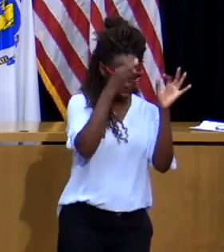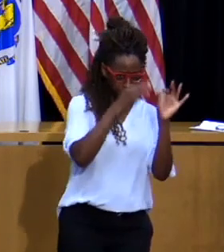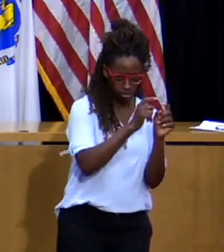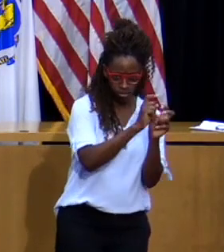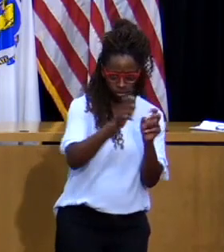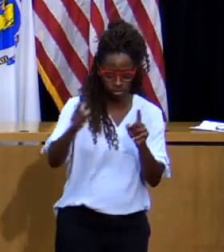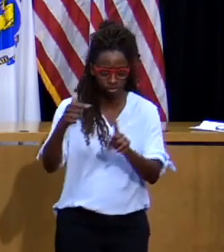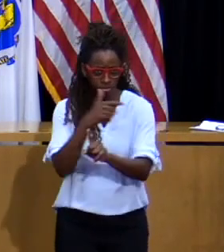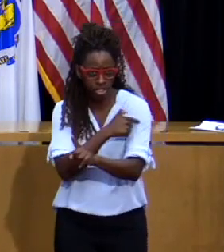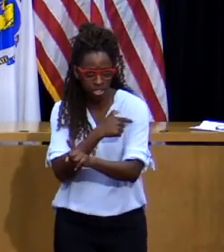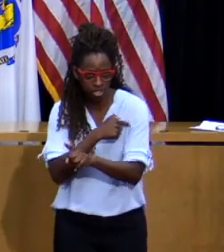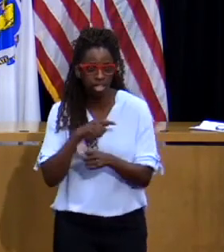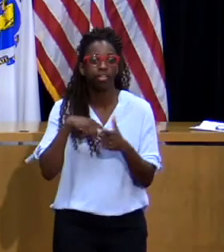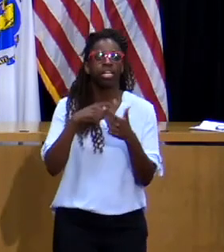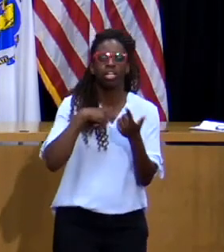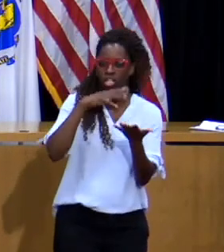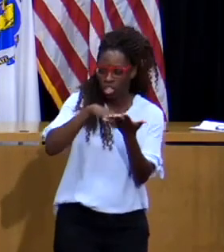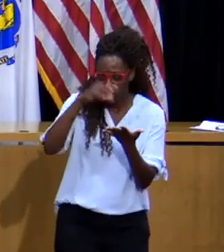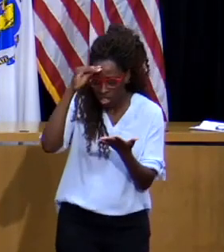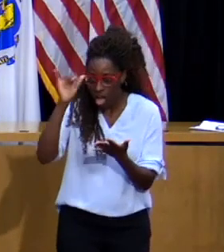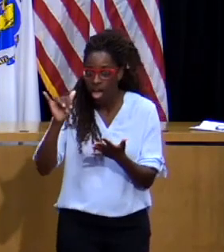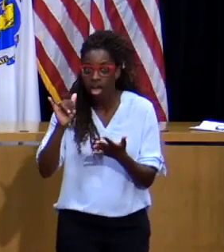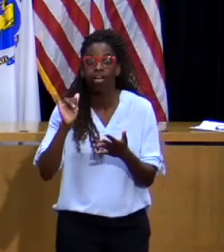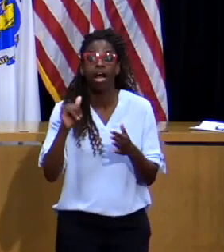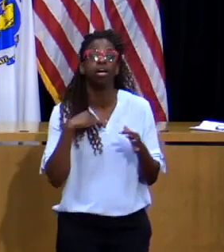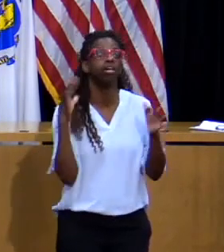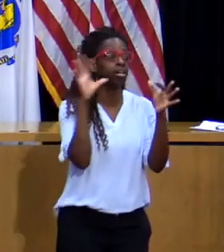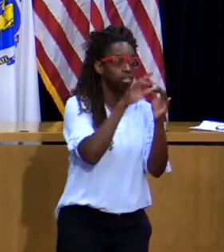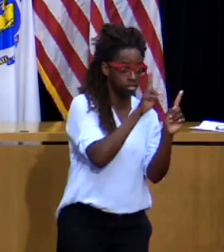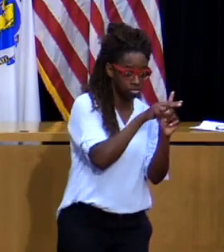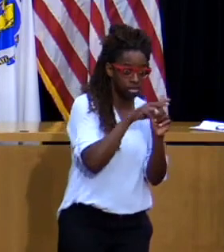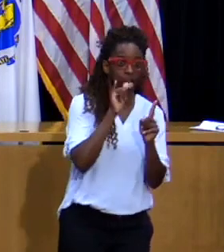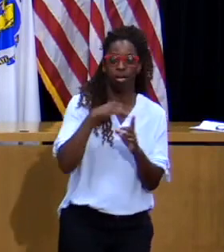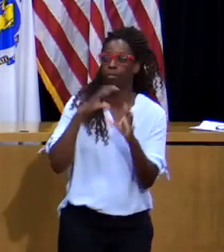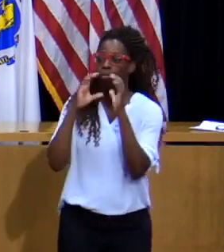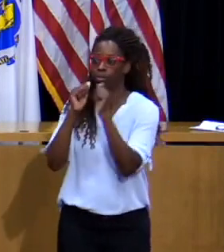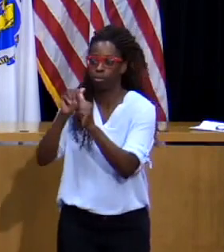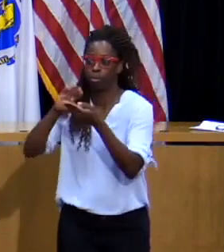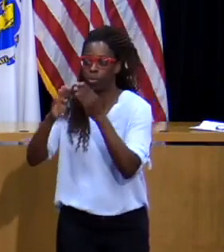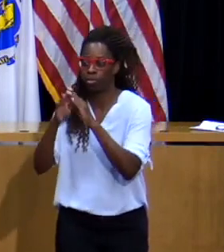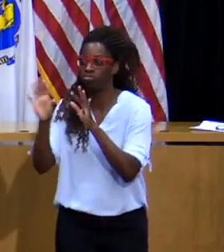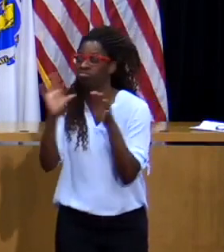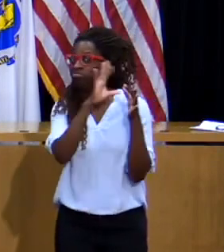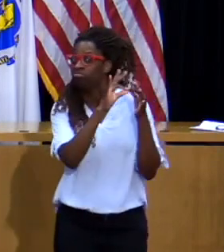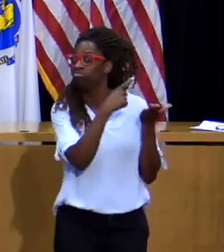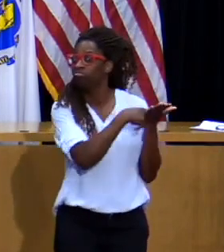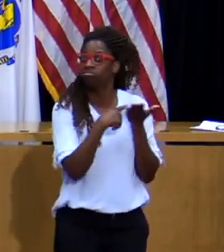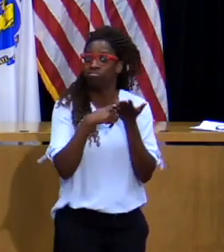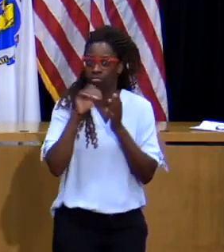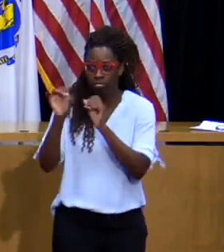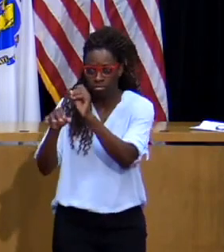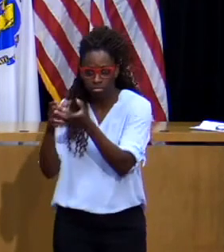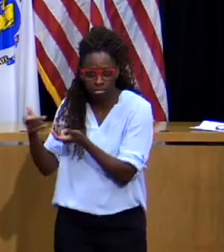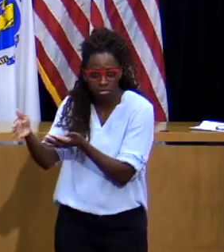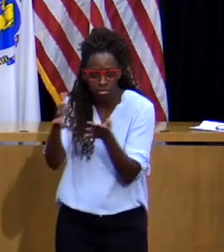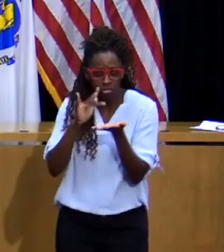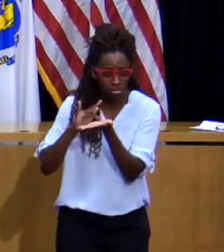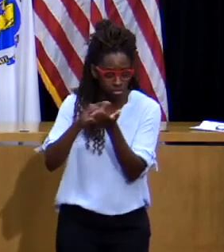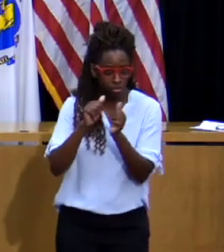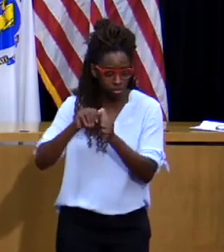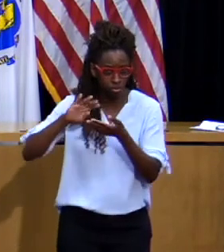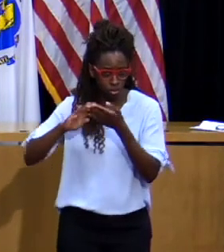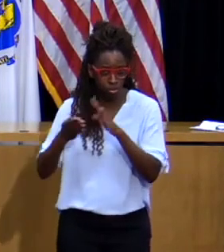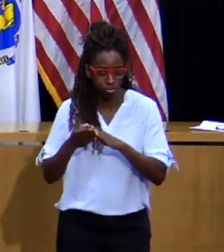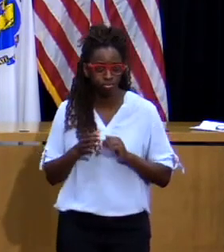my community. I work specifically with a group of people who have been traumatized by violence, by